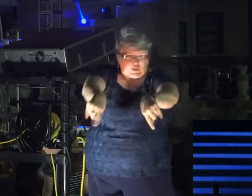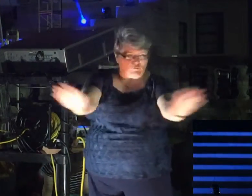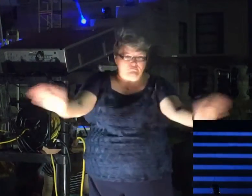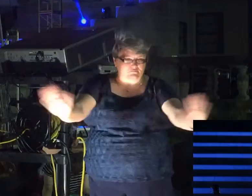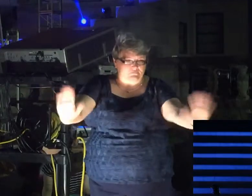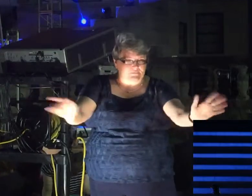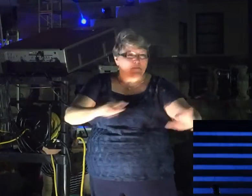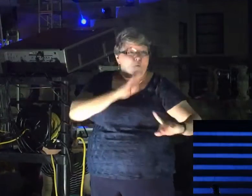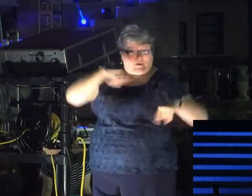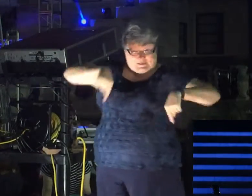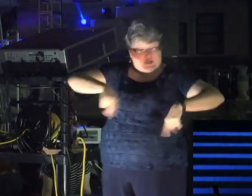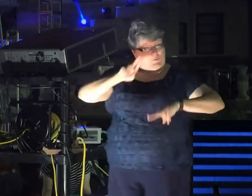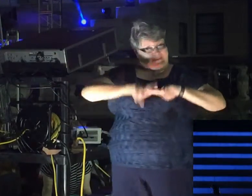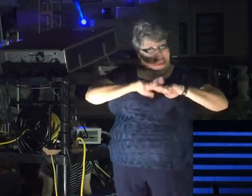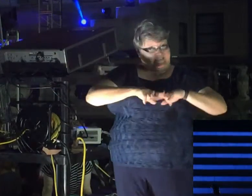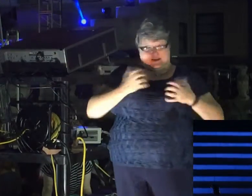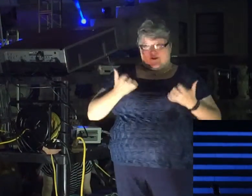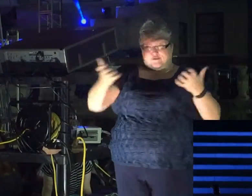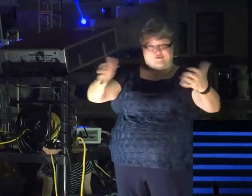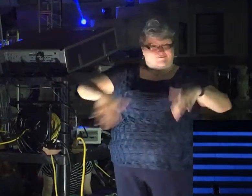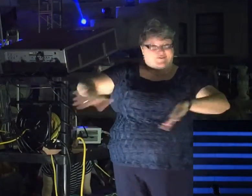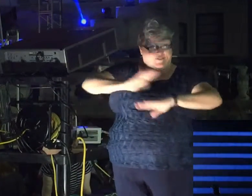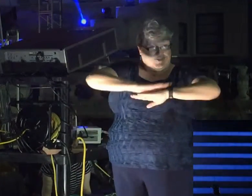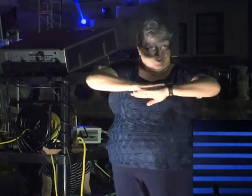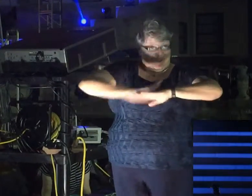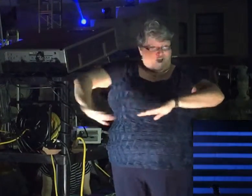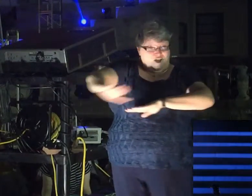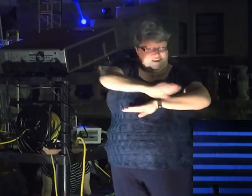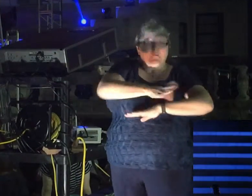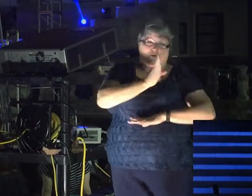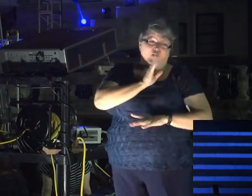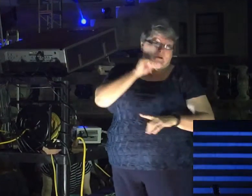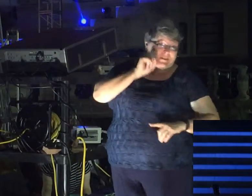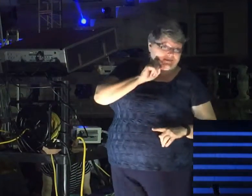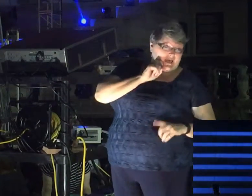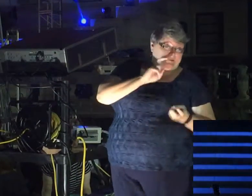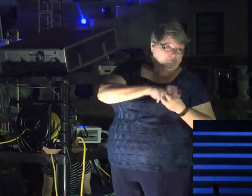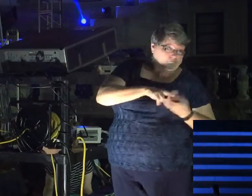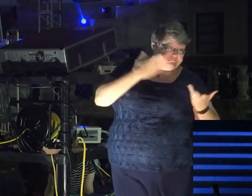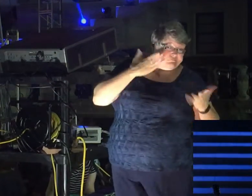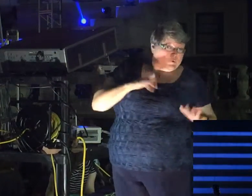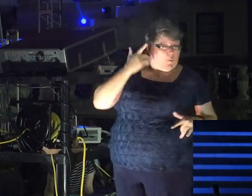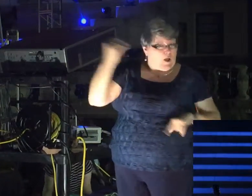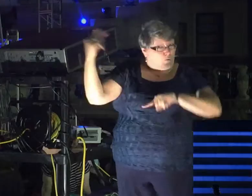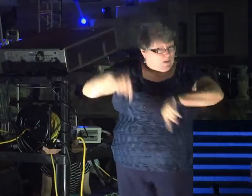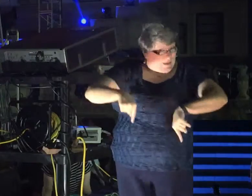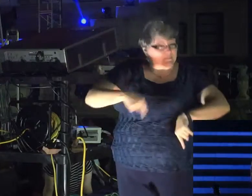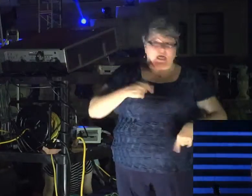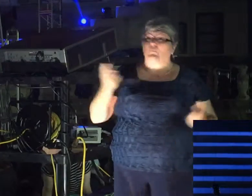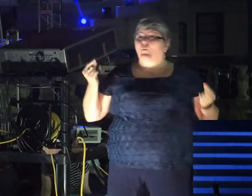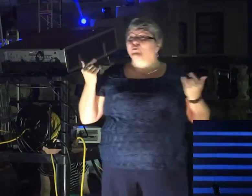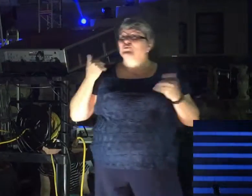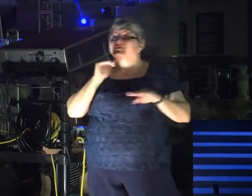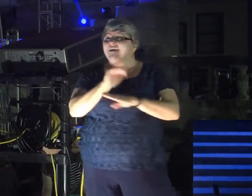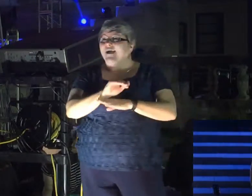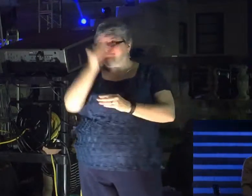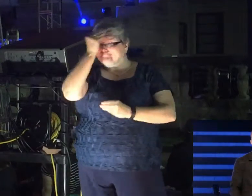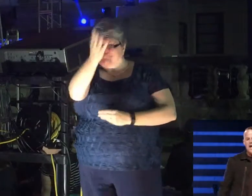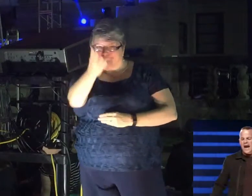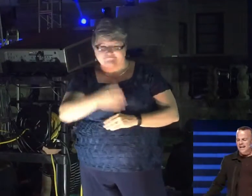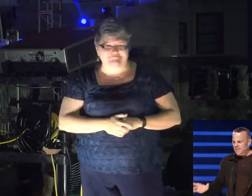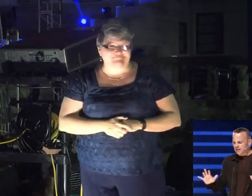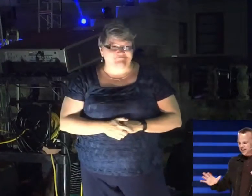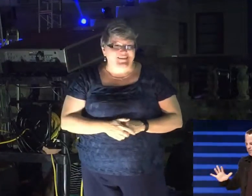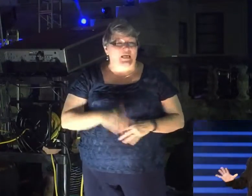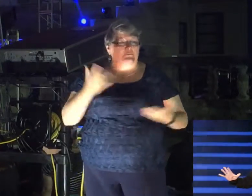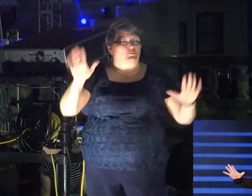Not sex on the front lawn, but we are on the front lawn, and we are talking about sex. So I don't know what you came here for, but this is what we're doing.